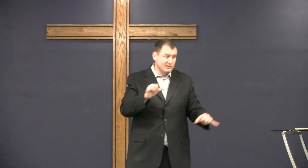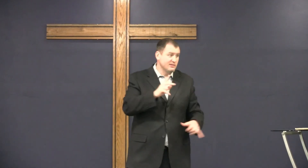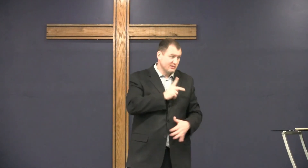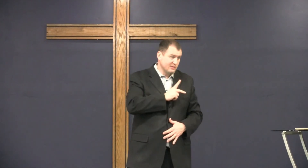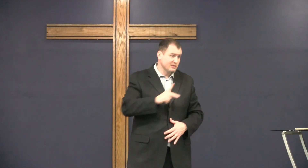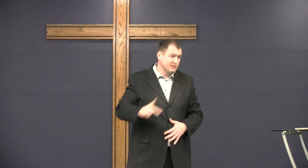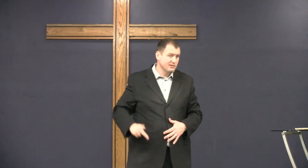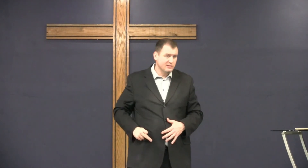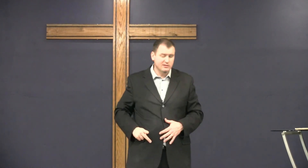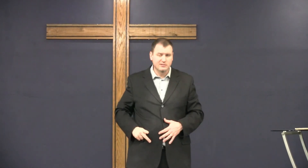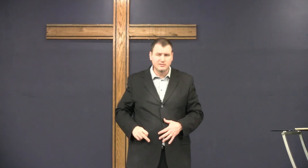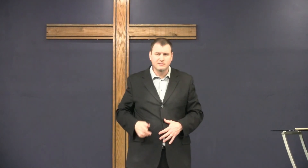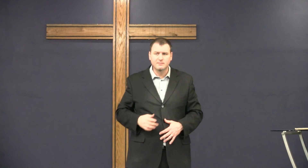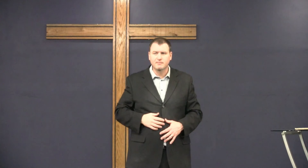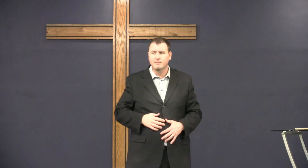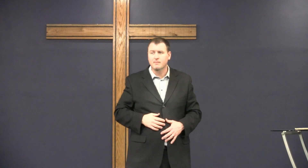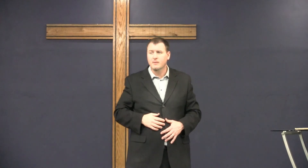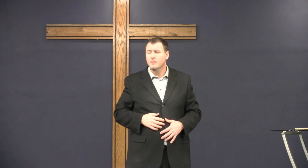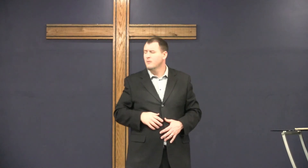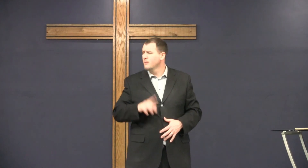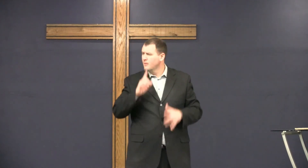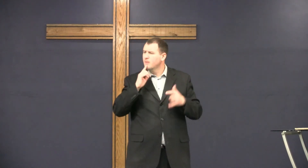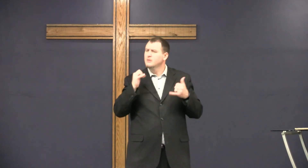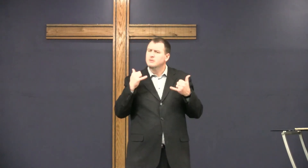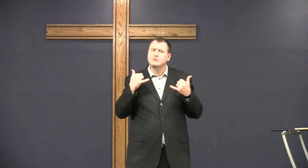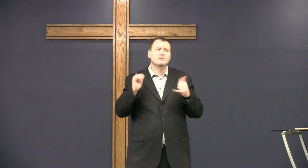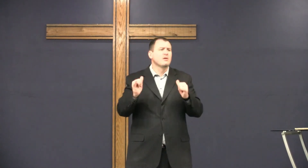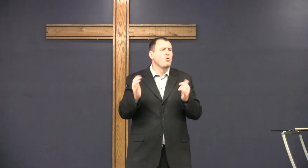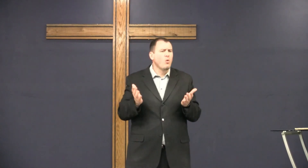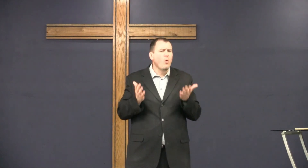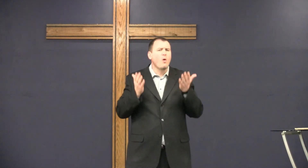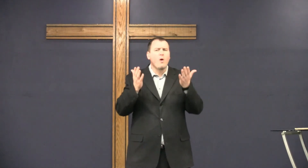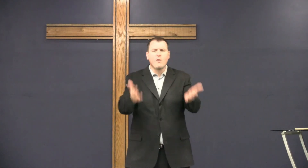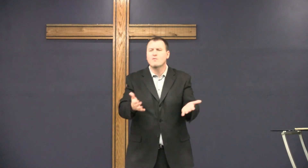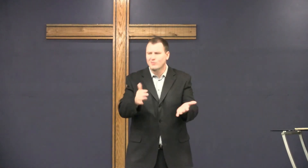Jesus came. He came as king.